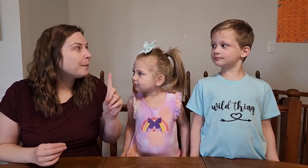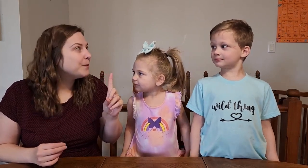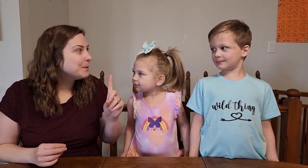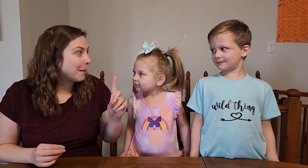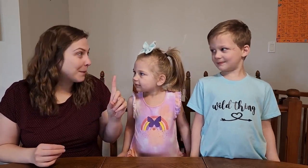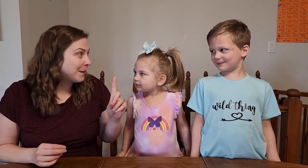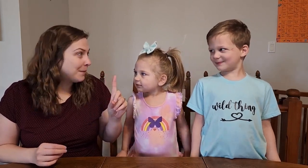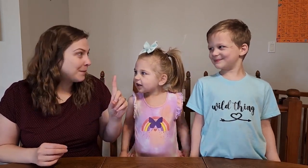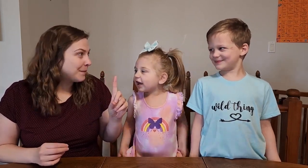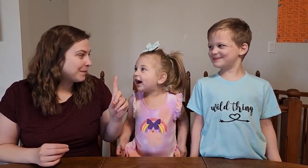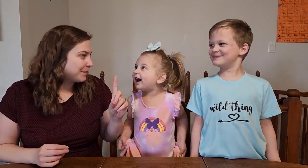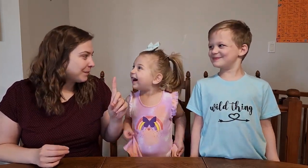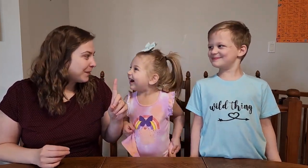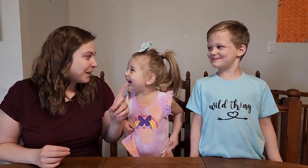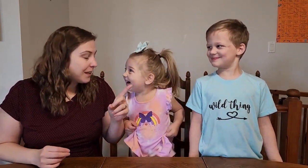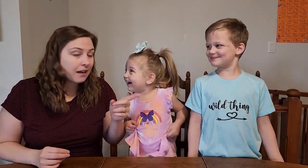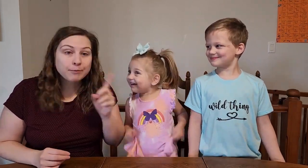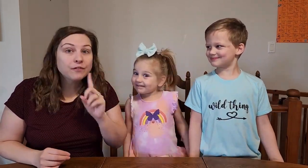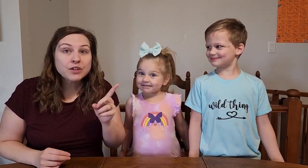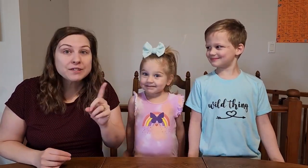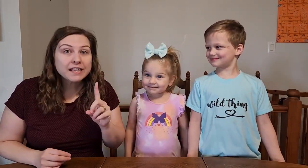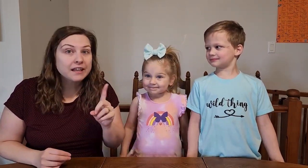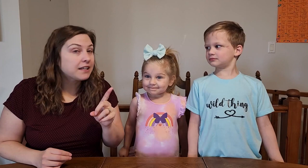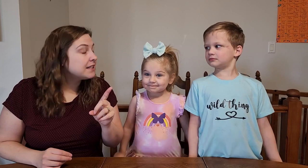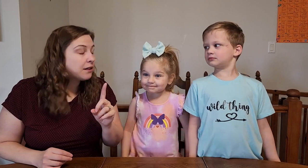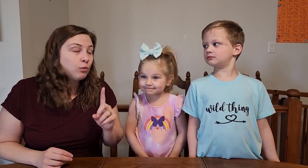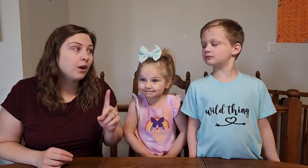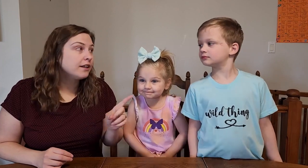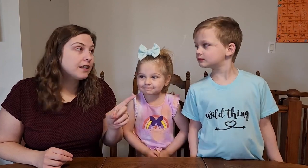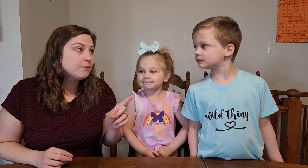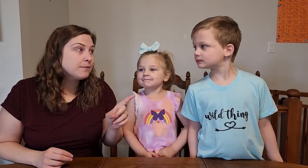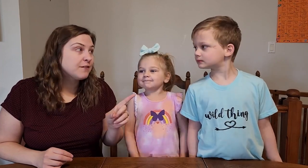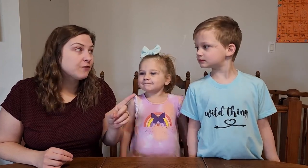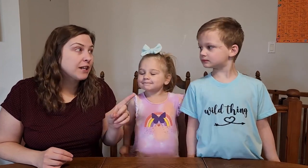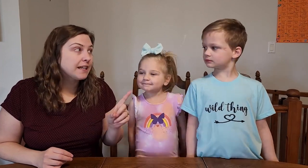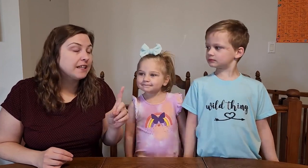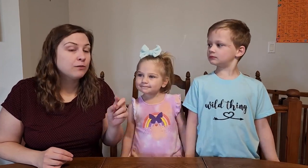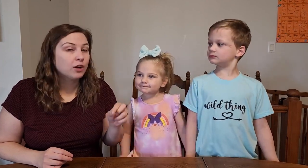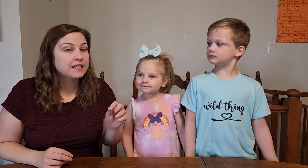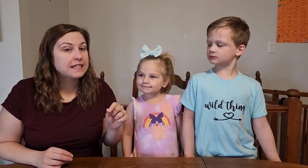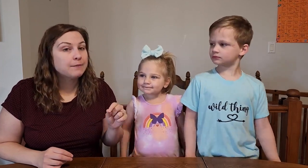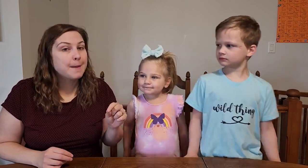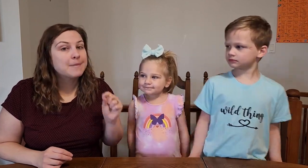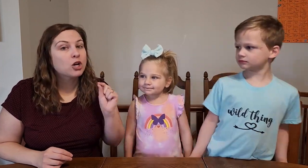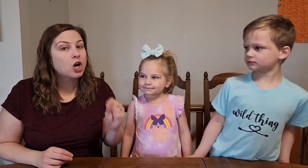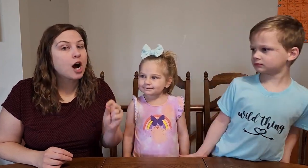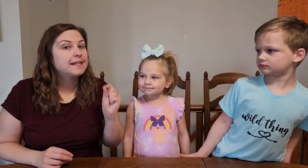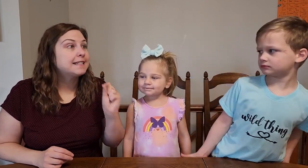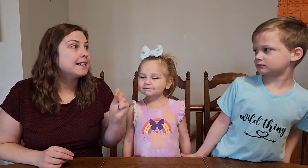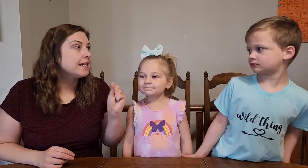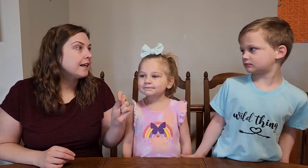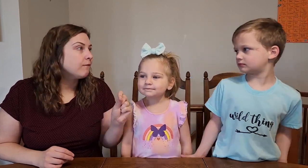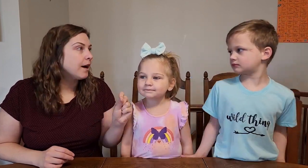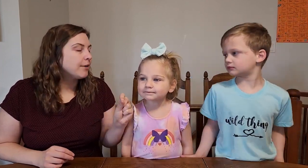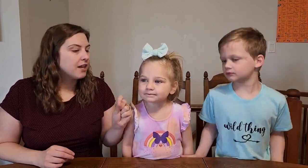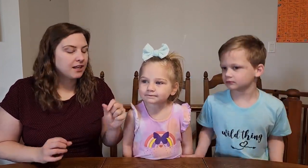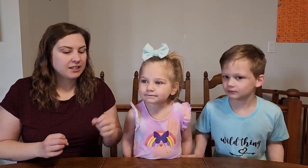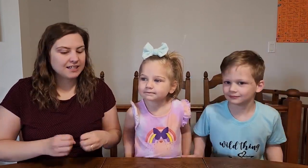nope. Do you remember? Uh-huh. He kept refusing. He didn't want them to be free. He wanted to keep them, but God didn't give up. And he